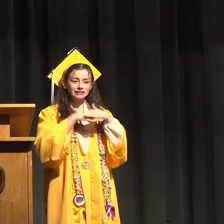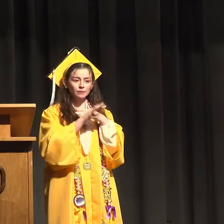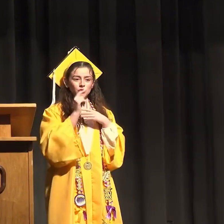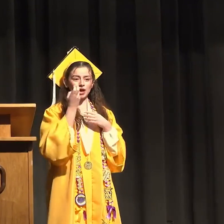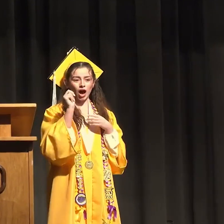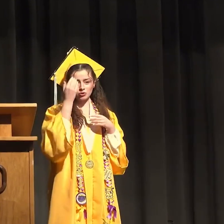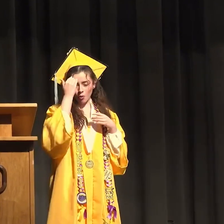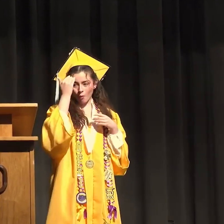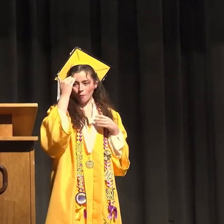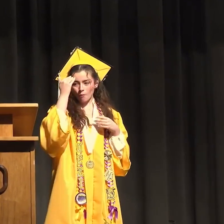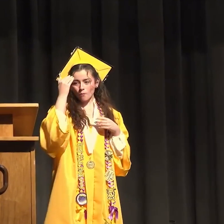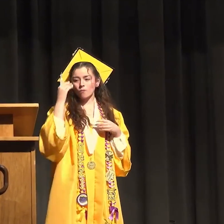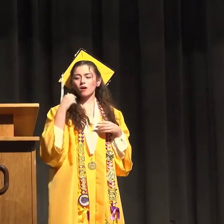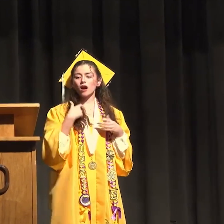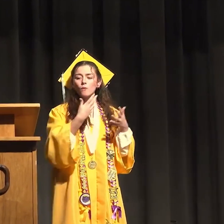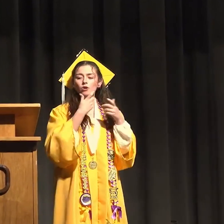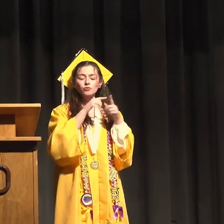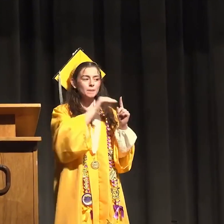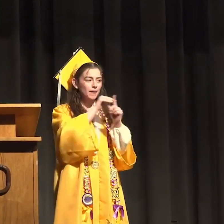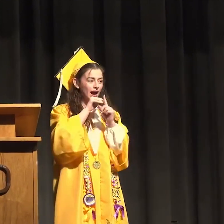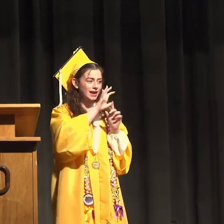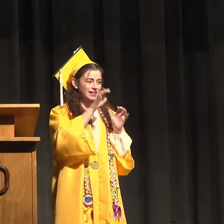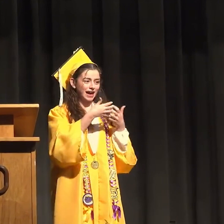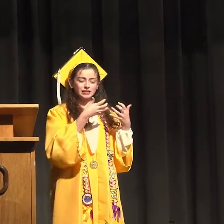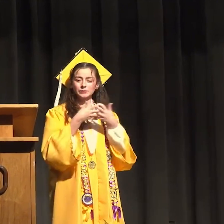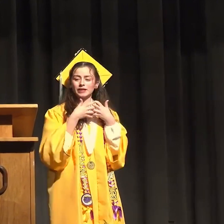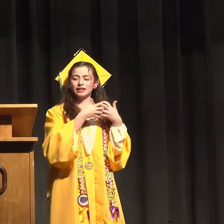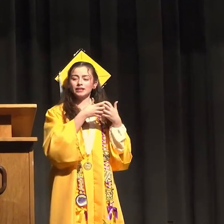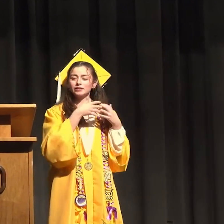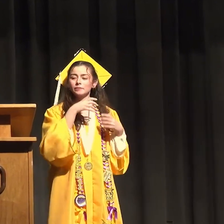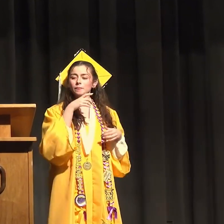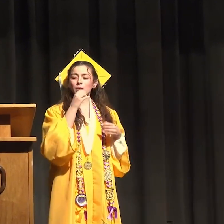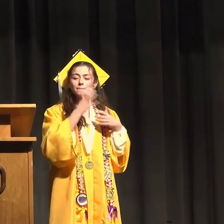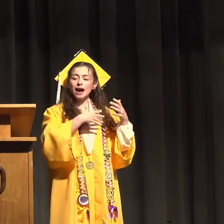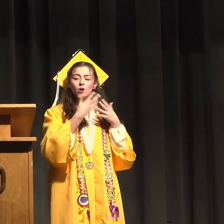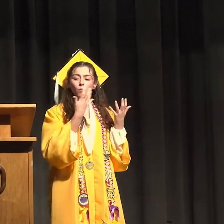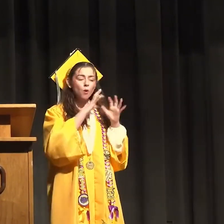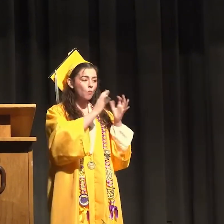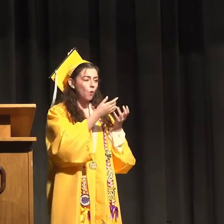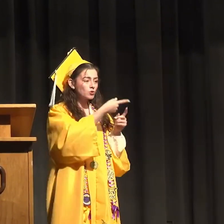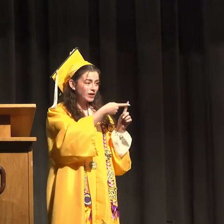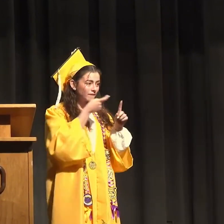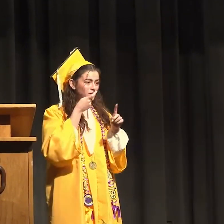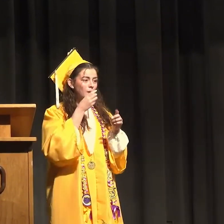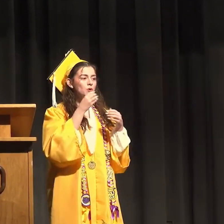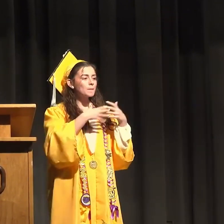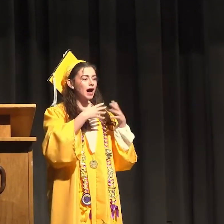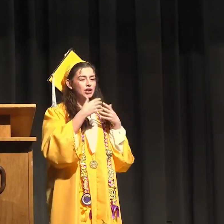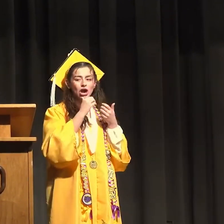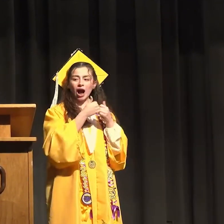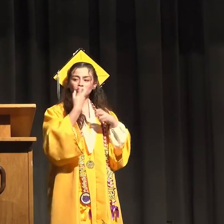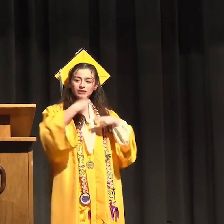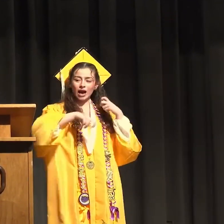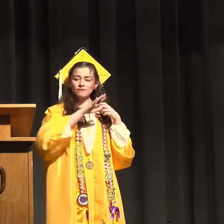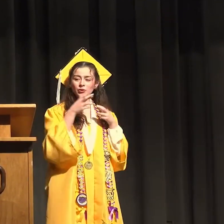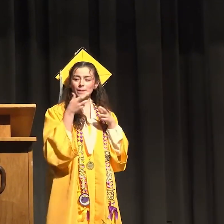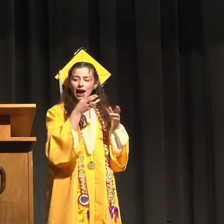As we close this chapter and step into the unknown, I want to remind my classmates, no matter what world you come from, no matter